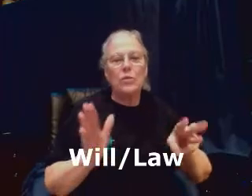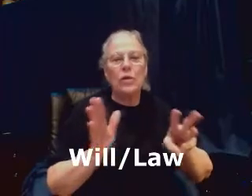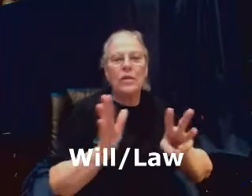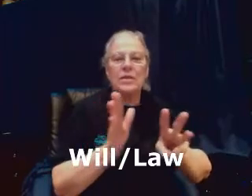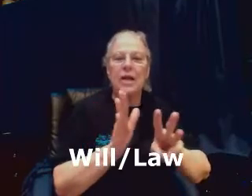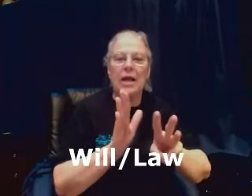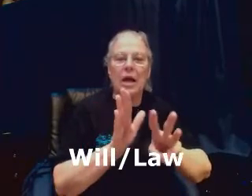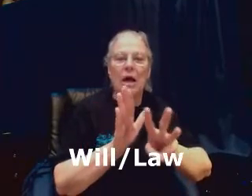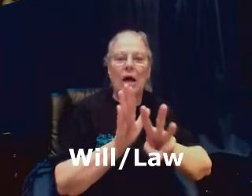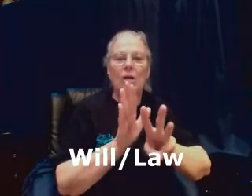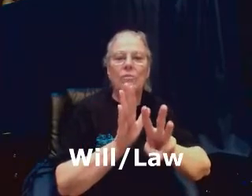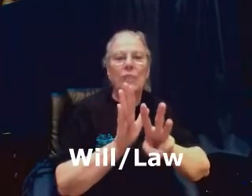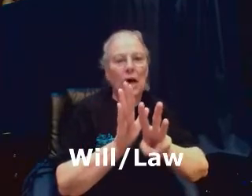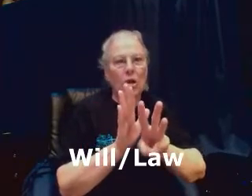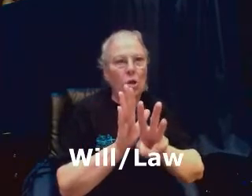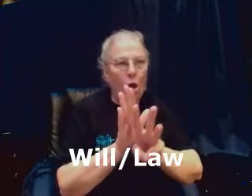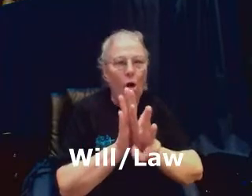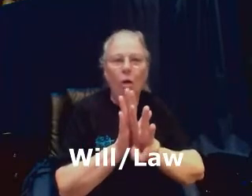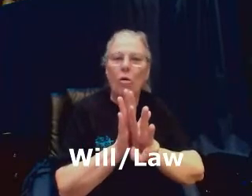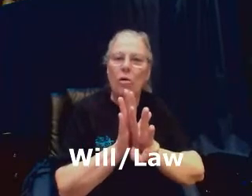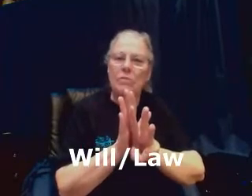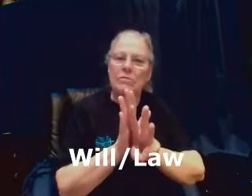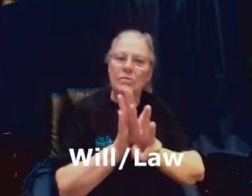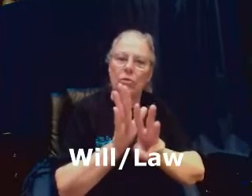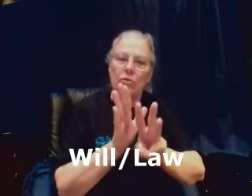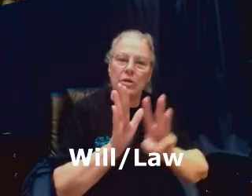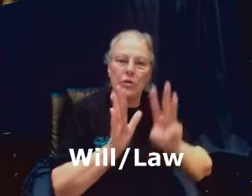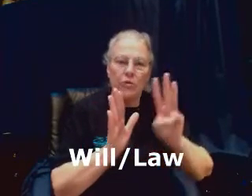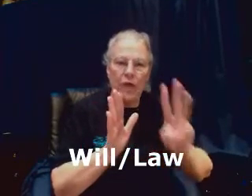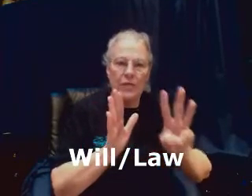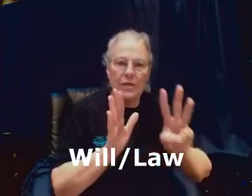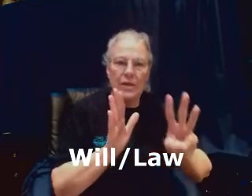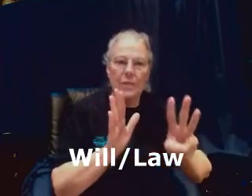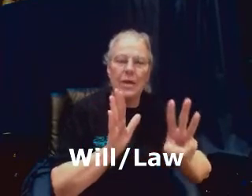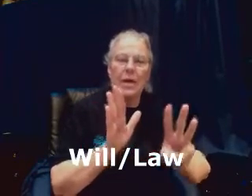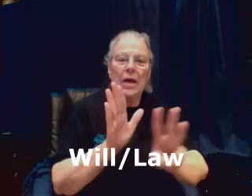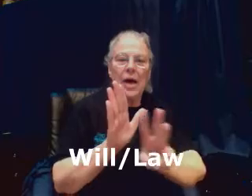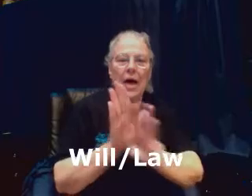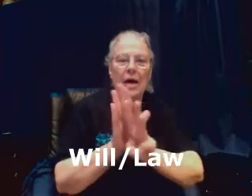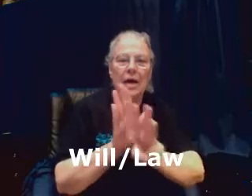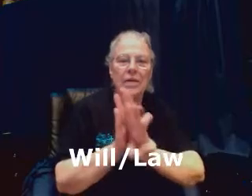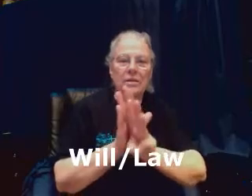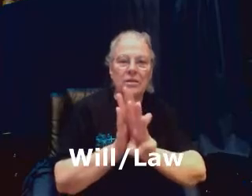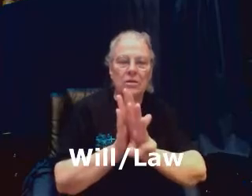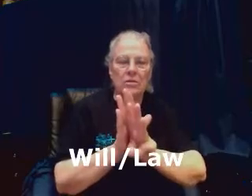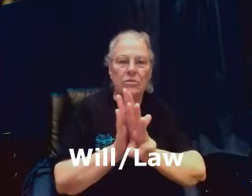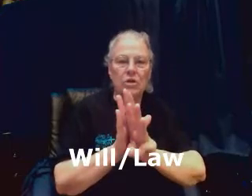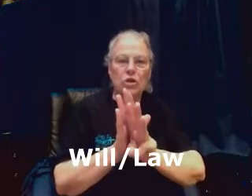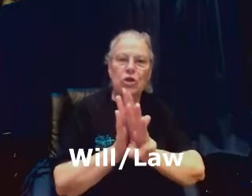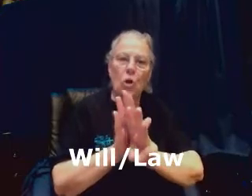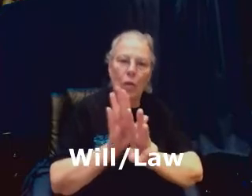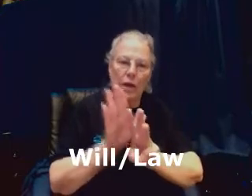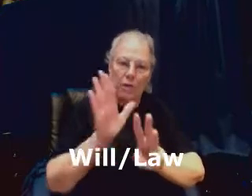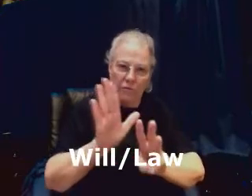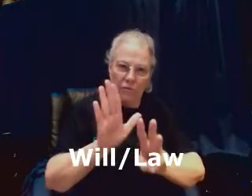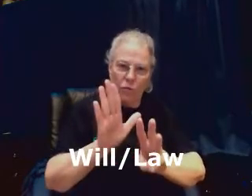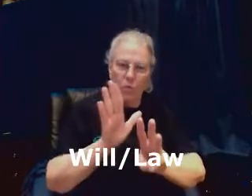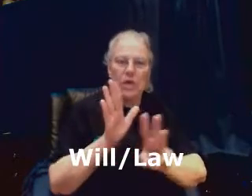will is like a law, so that you've got the W against the showing